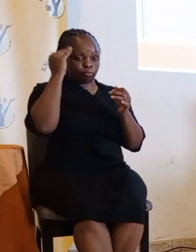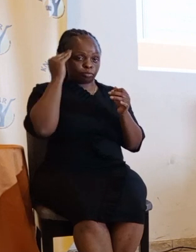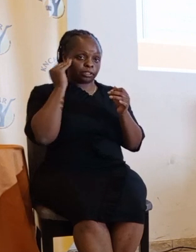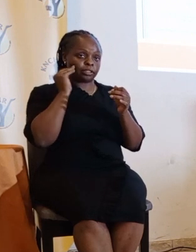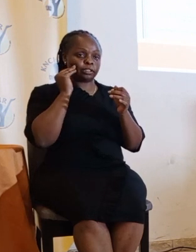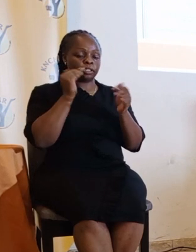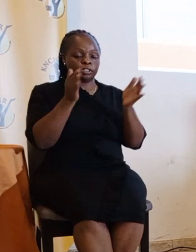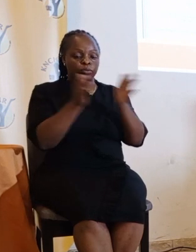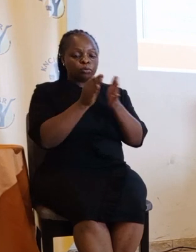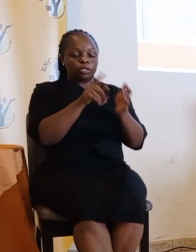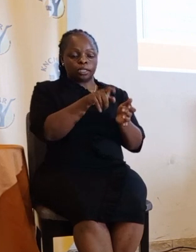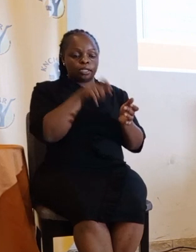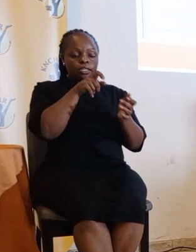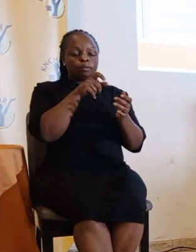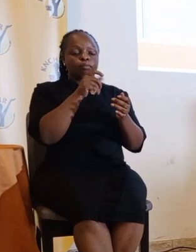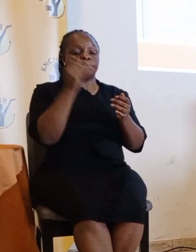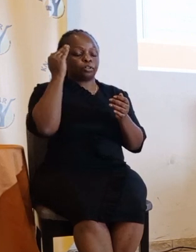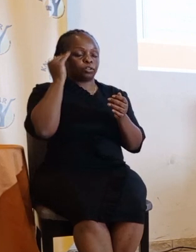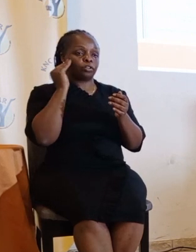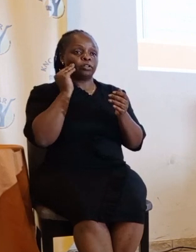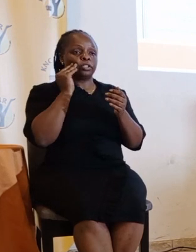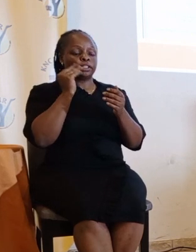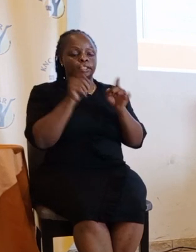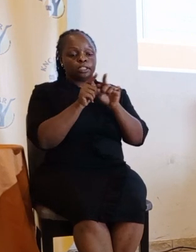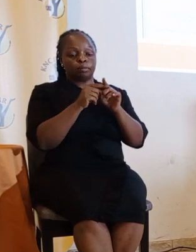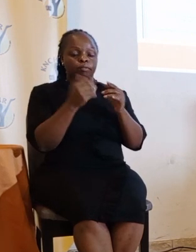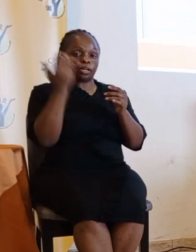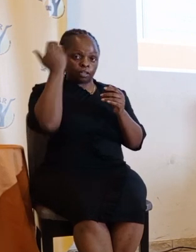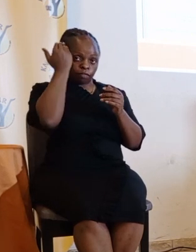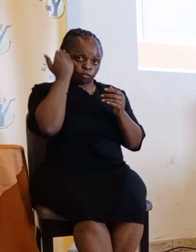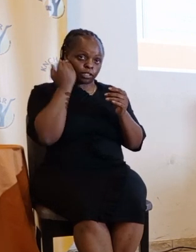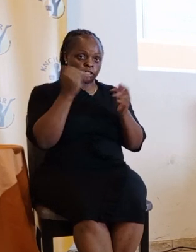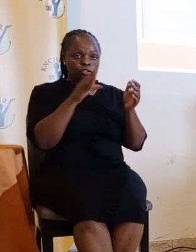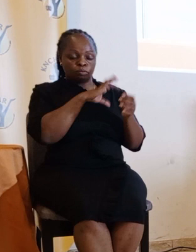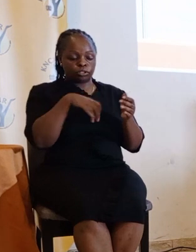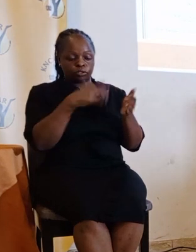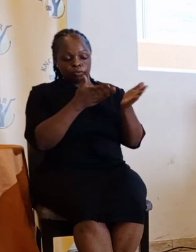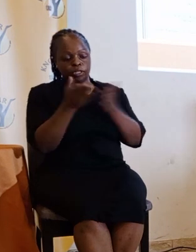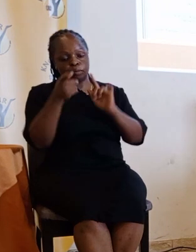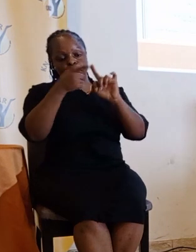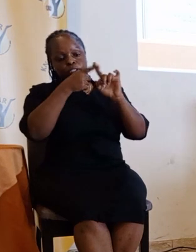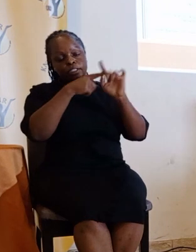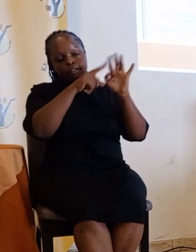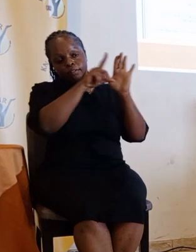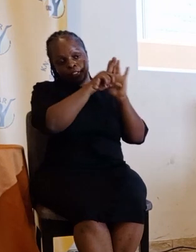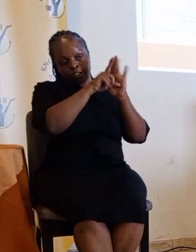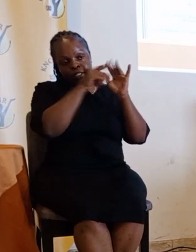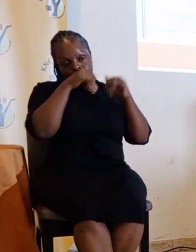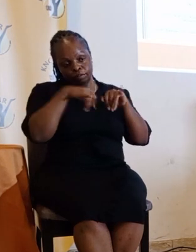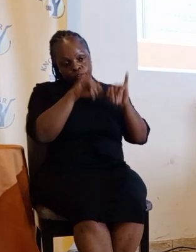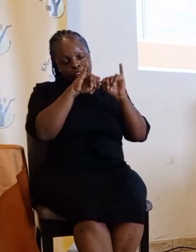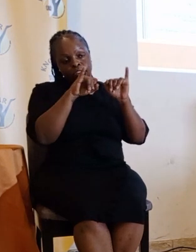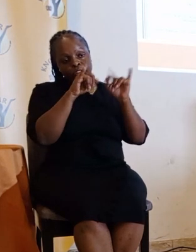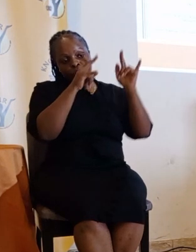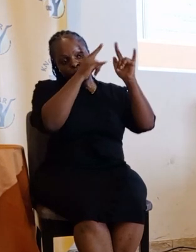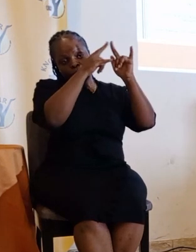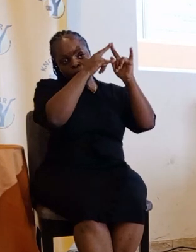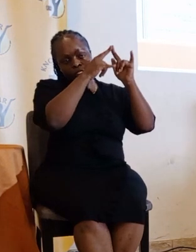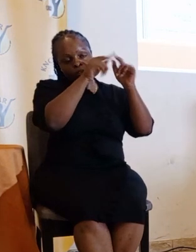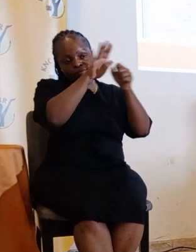courts adjudicators and advocates. The Commission further welcomes the positive legislative efforts towards